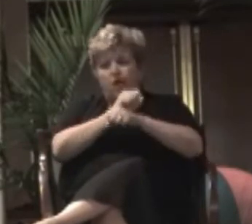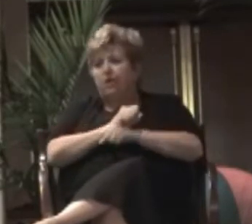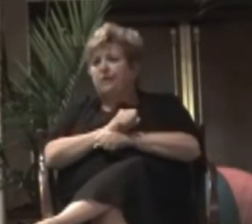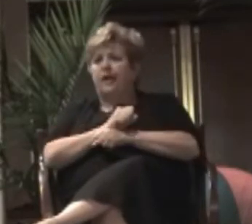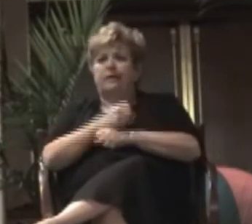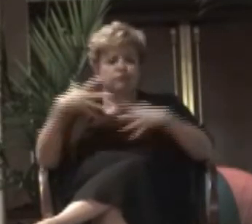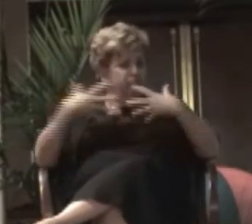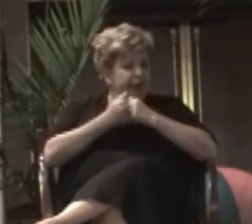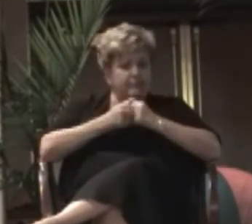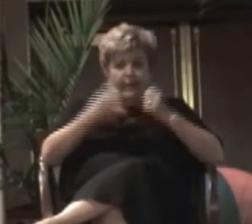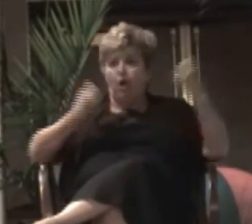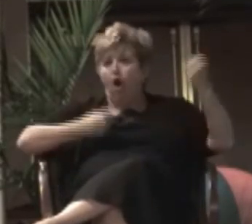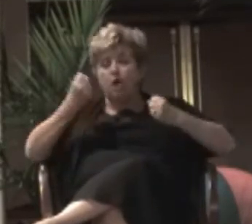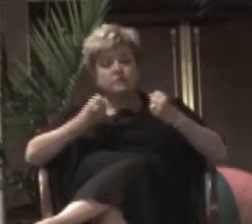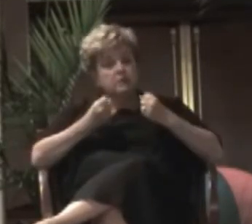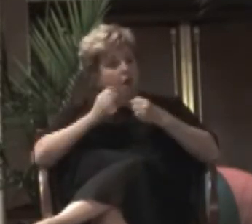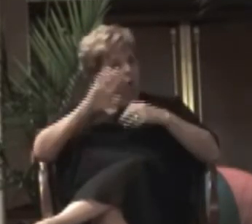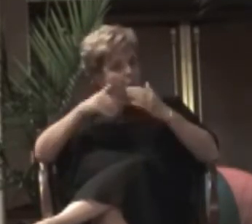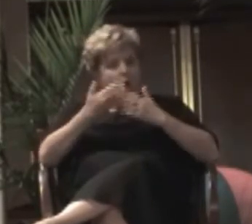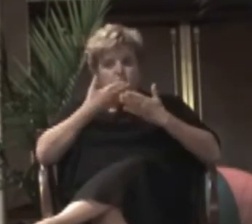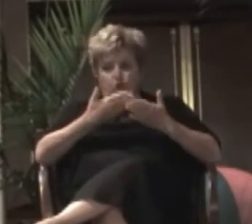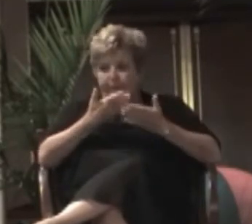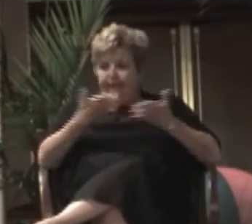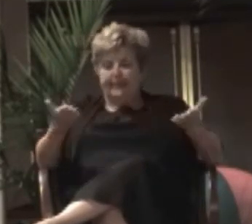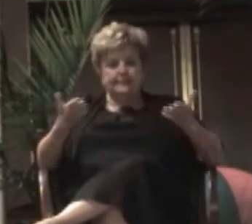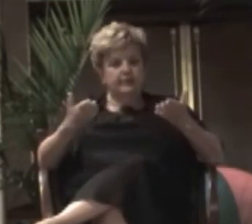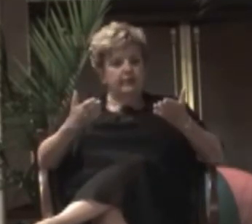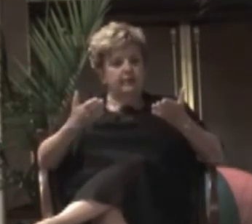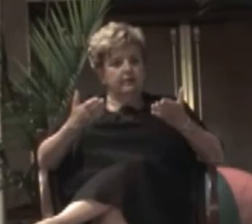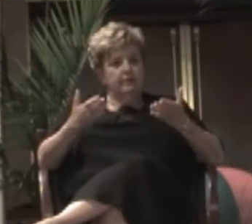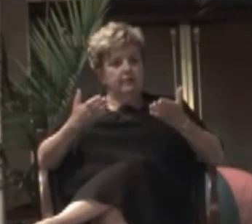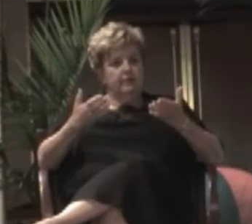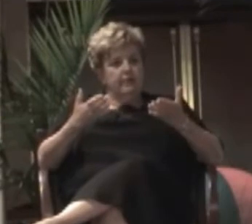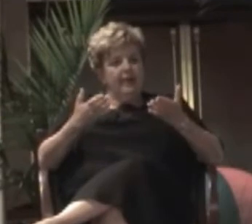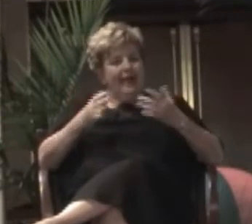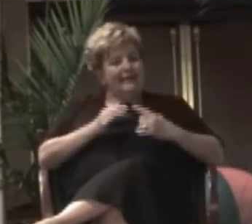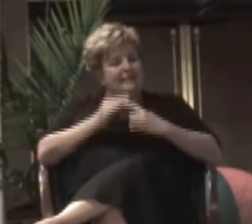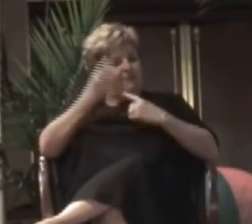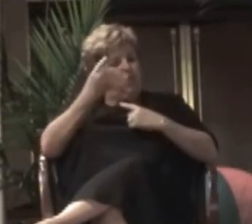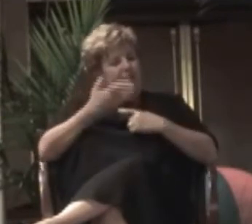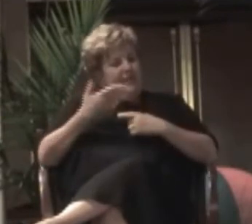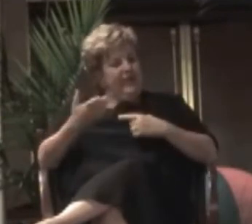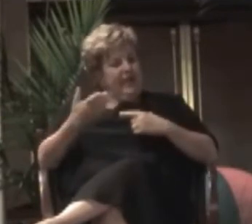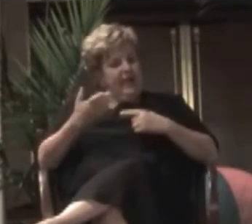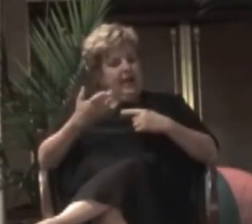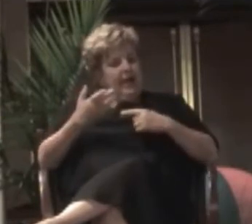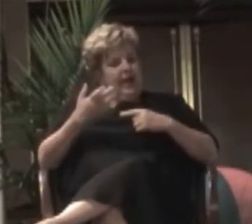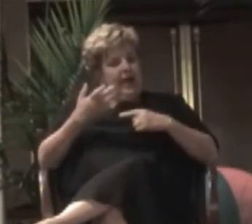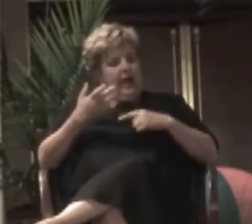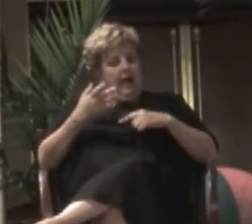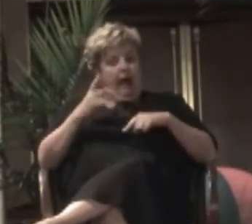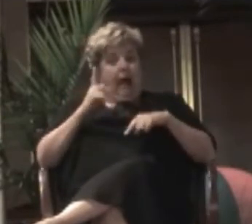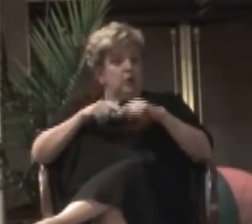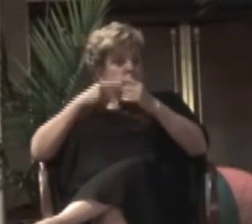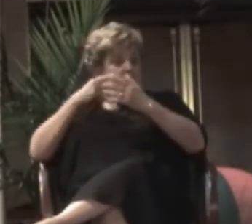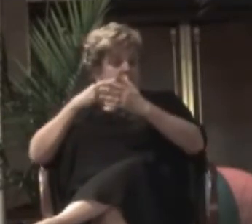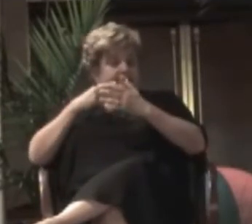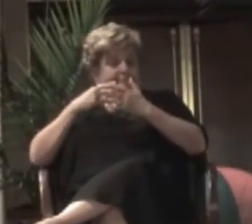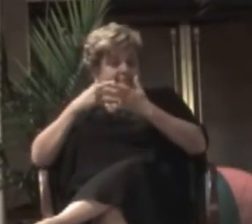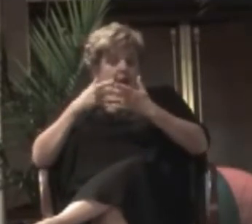alcoholics do, except one. I could drink or not drink. I elected to drink. And then once I